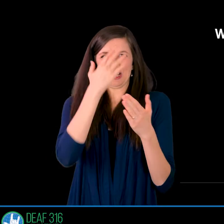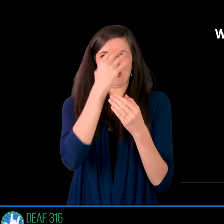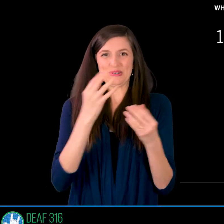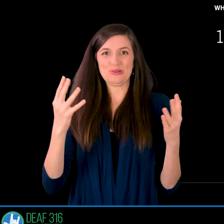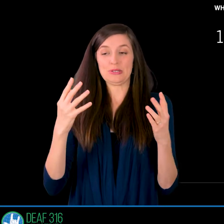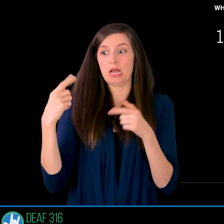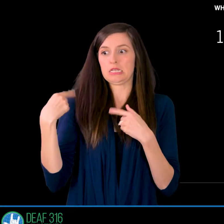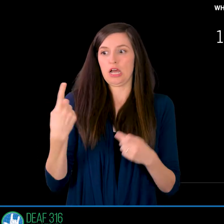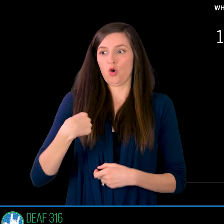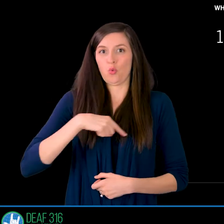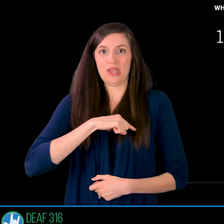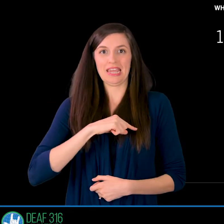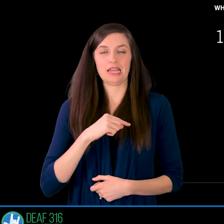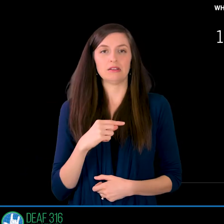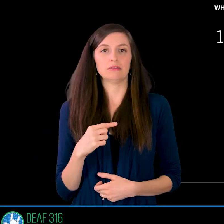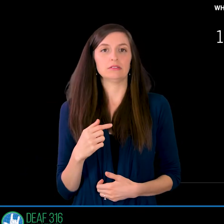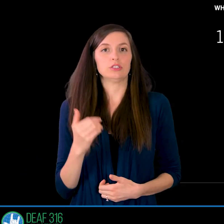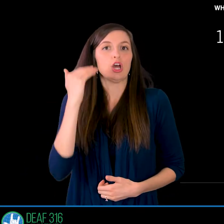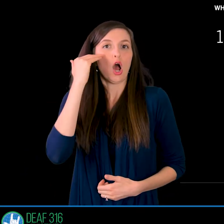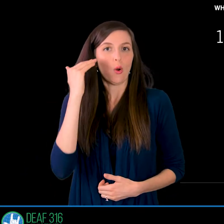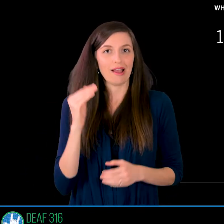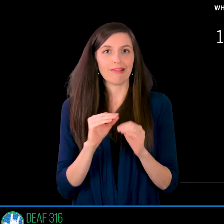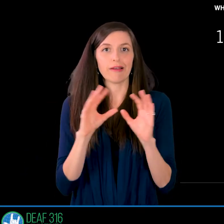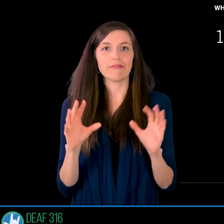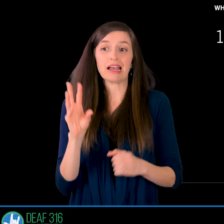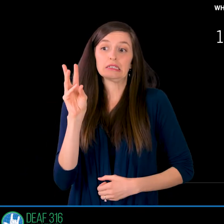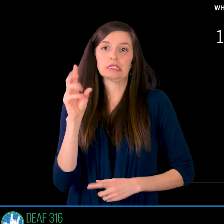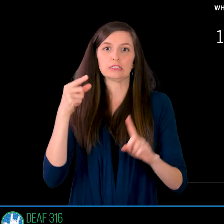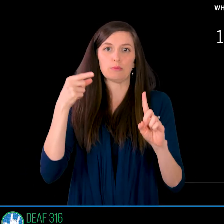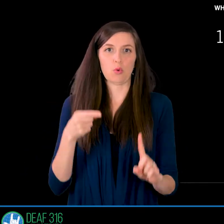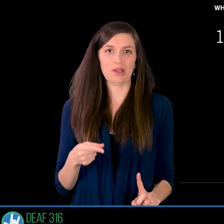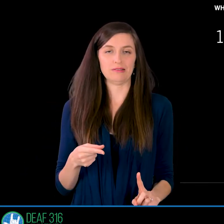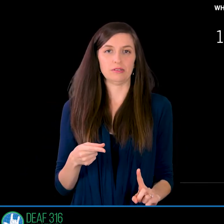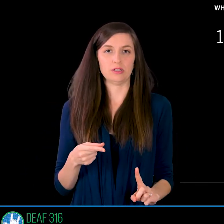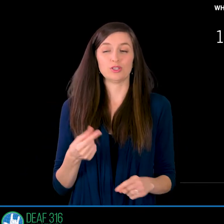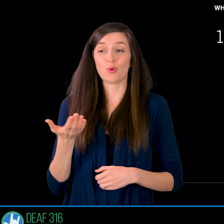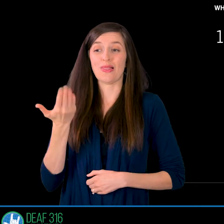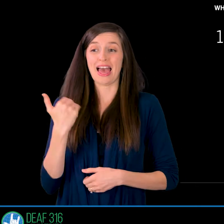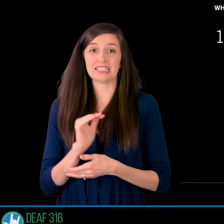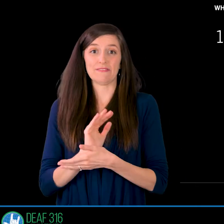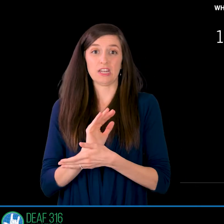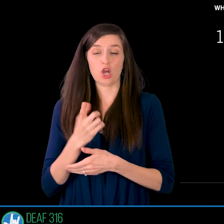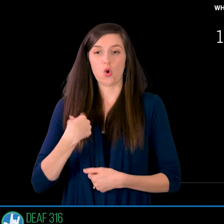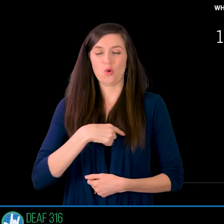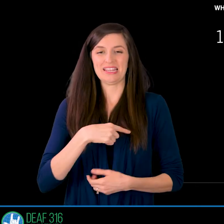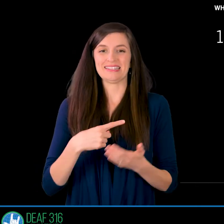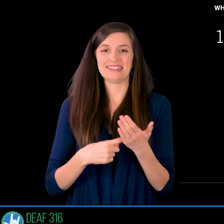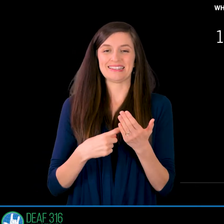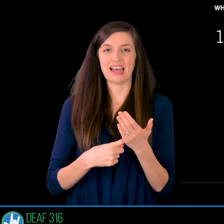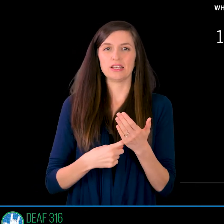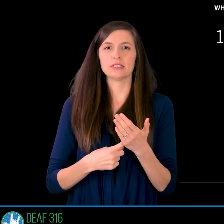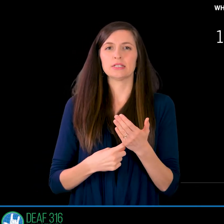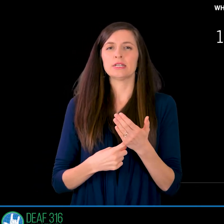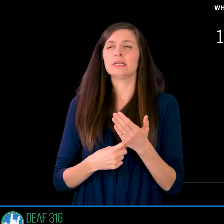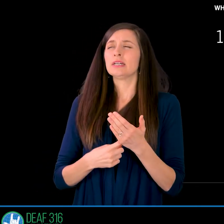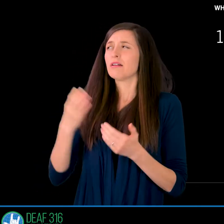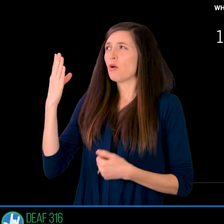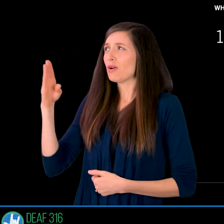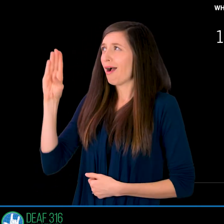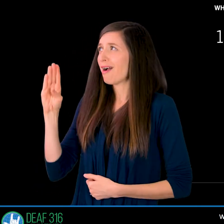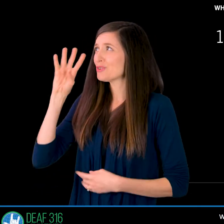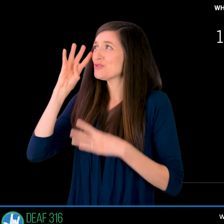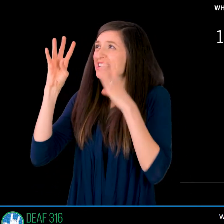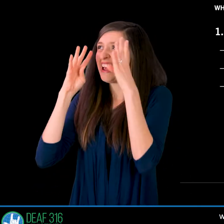number 1, last time, was God created the universe and God created us for